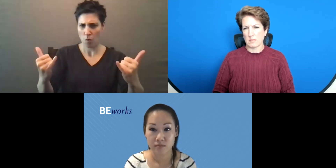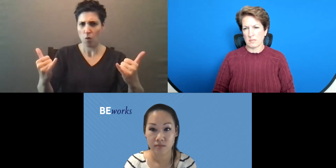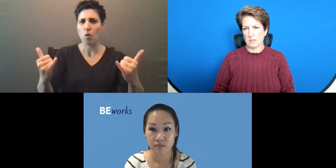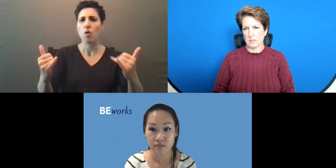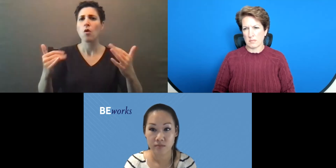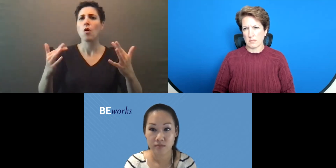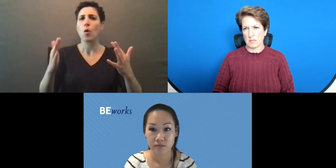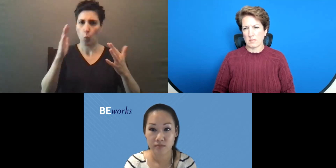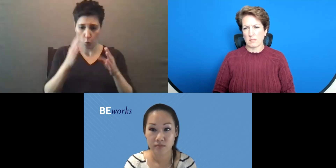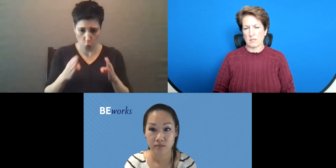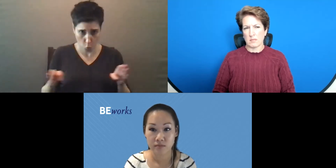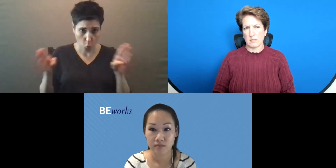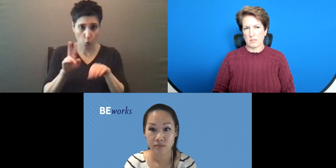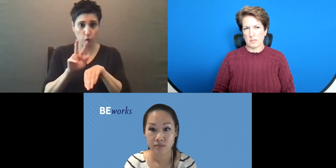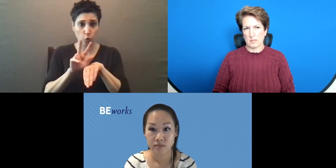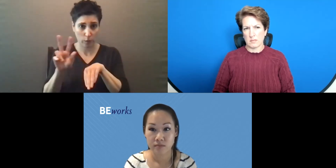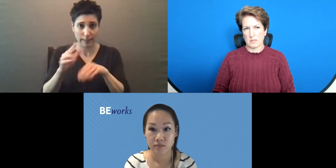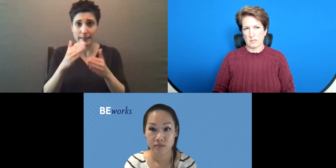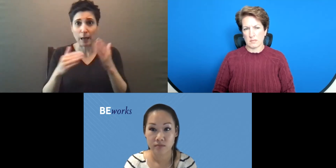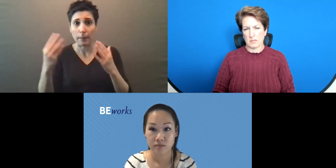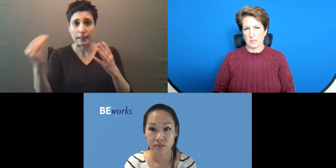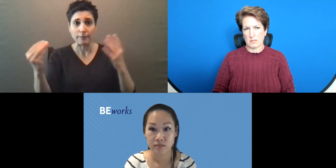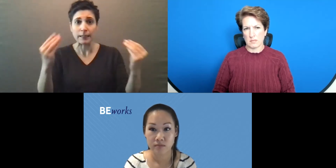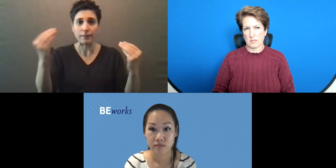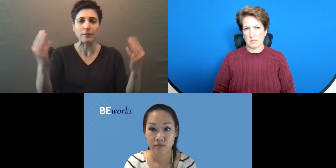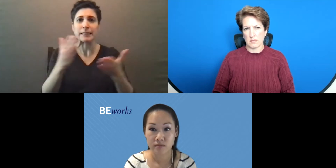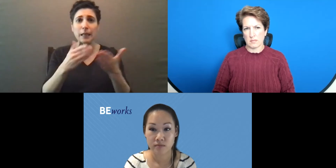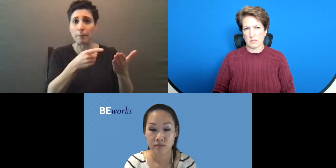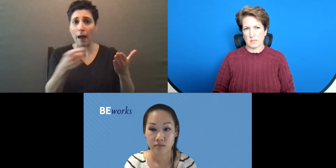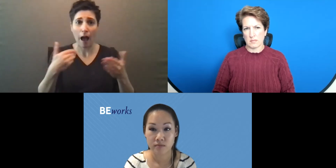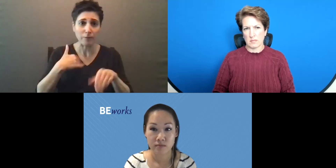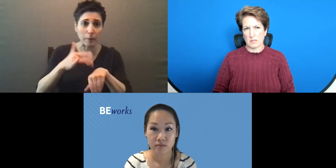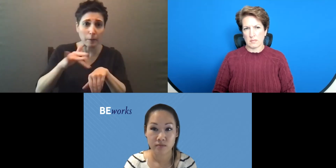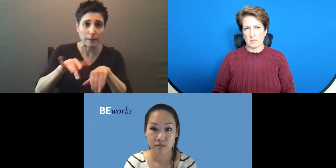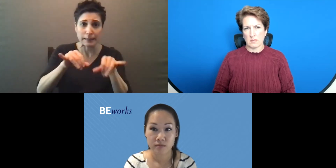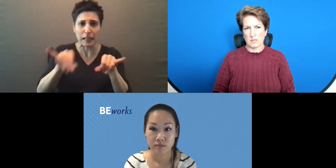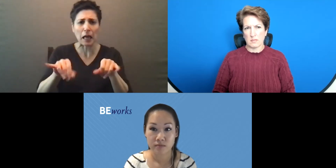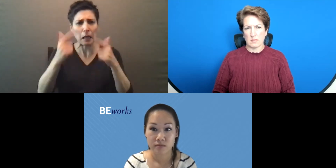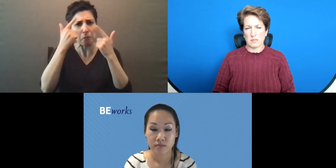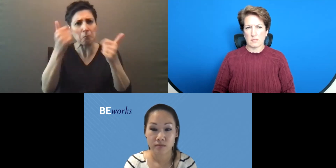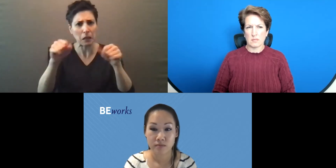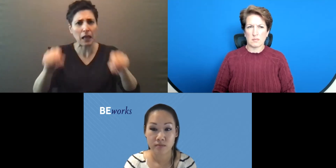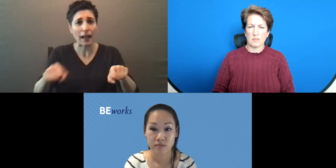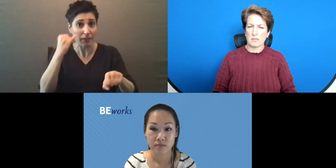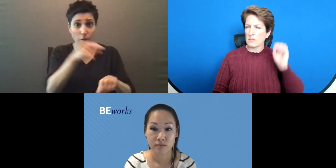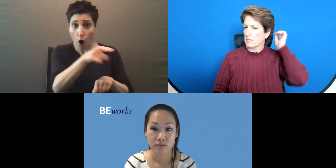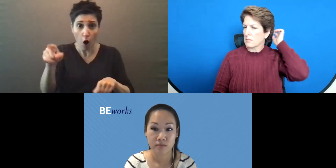to leave at 3 at the end of this part of the session. It would be great for all of you to stay at 3 if you don't mind, to share all